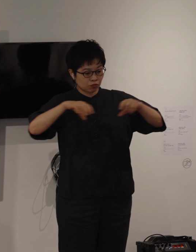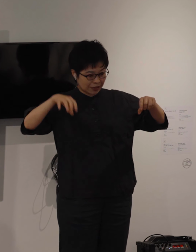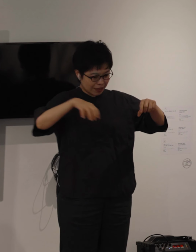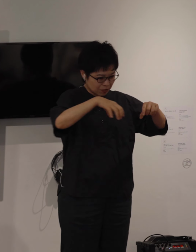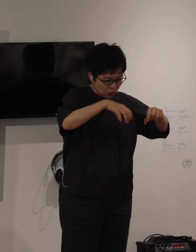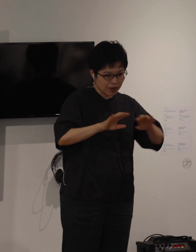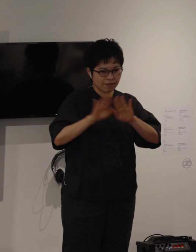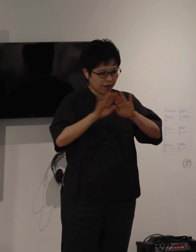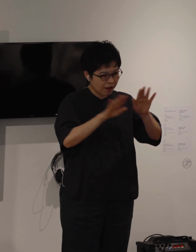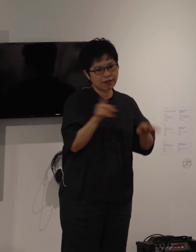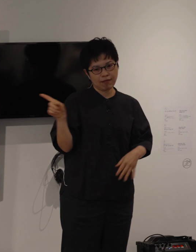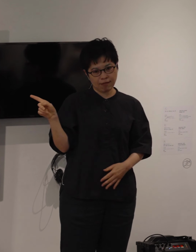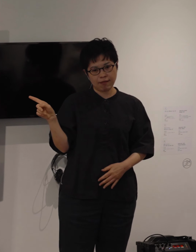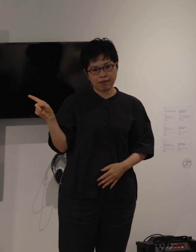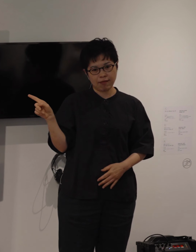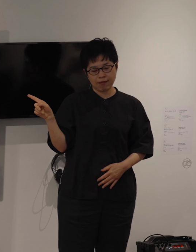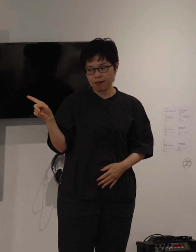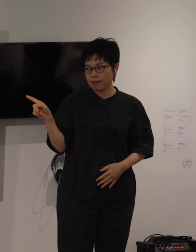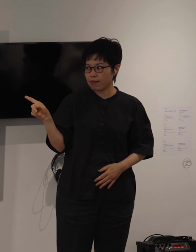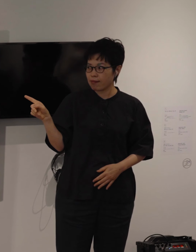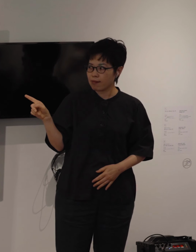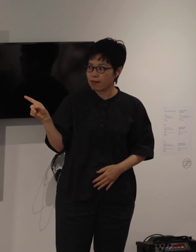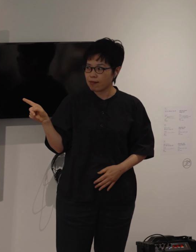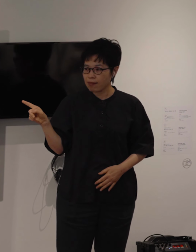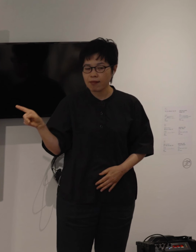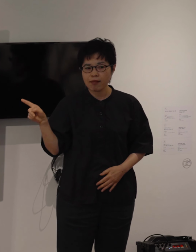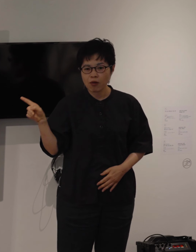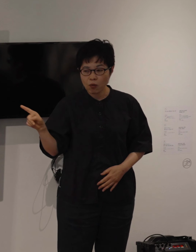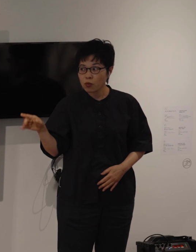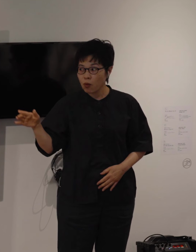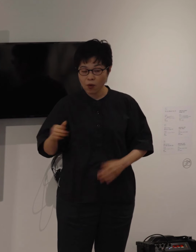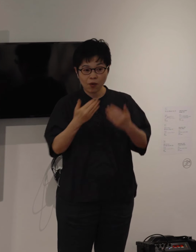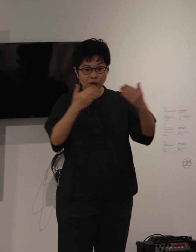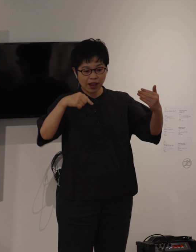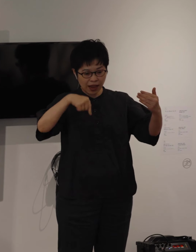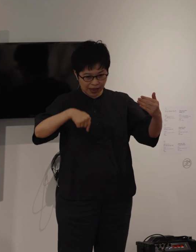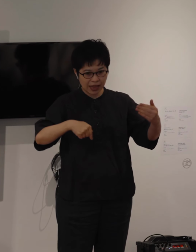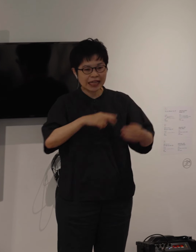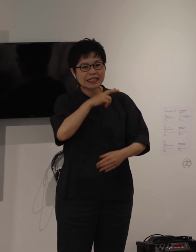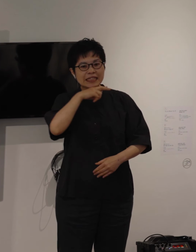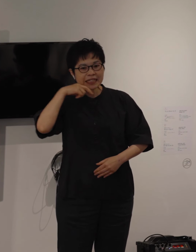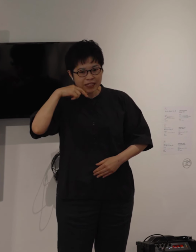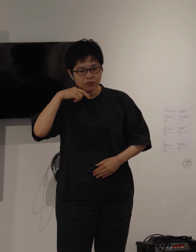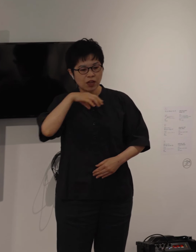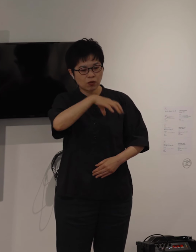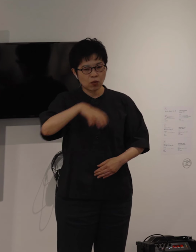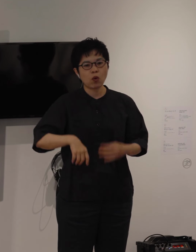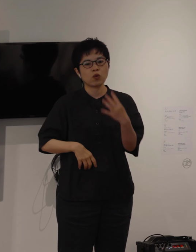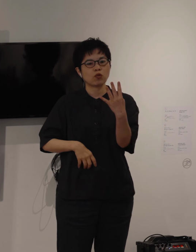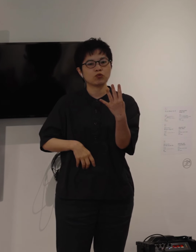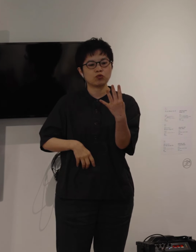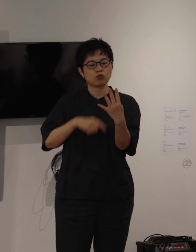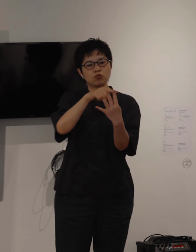different studios around the UK. This is Naina's work again. And each artist had a film made